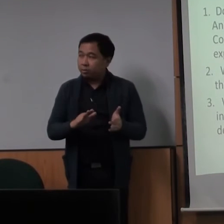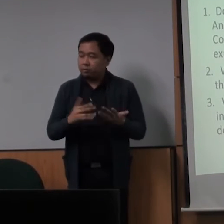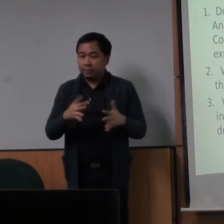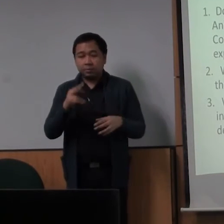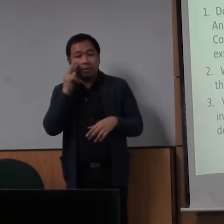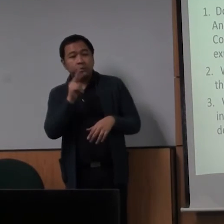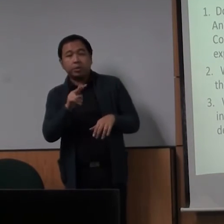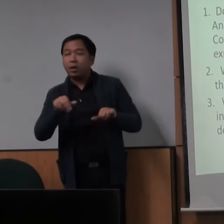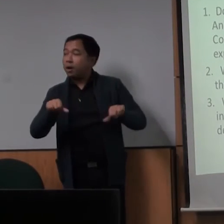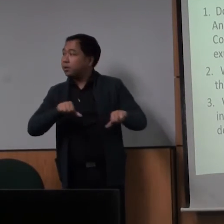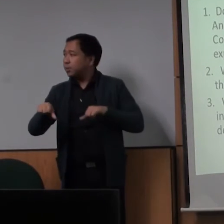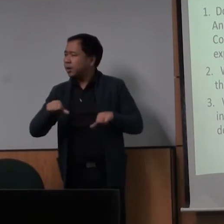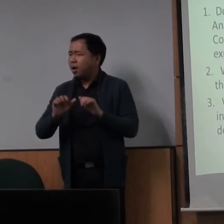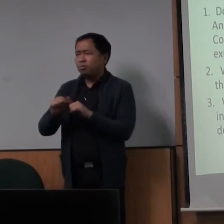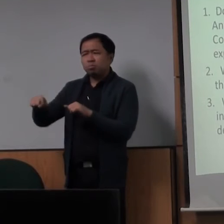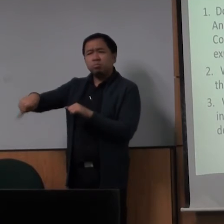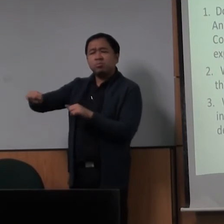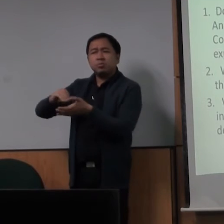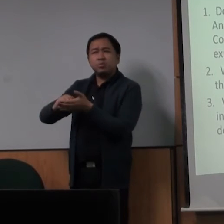the animated tool?